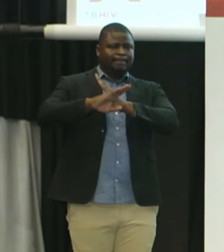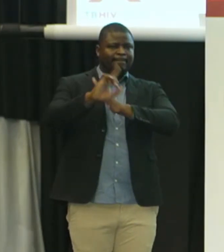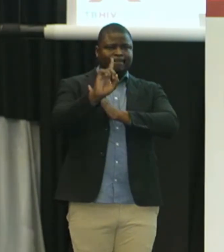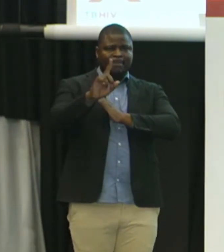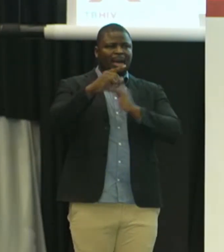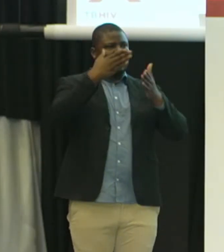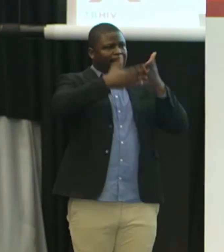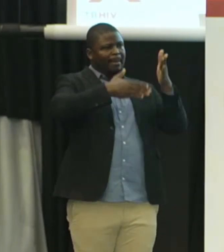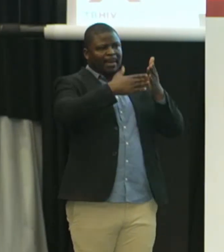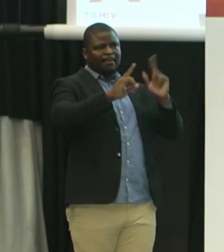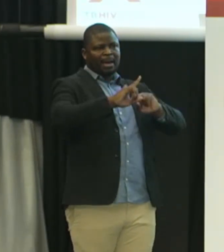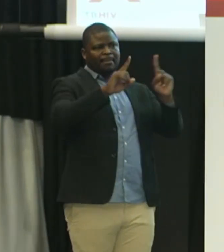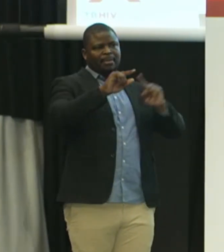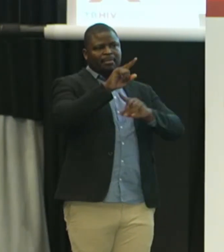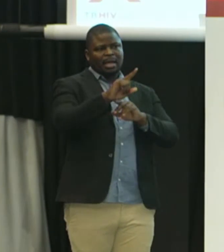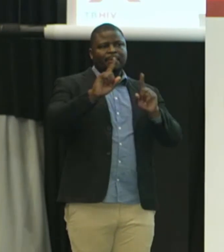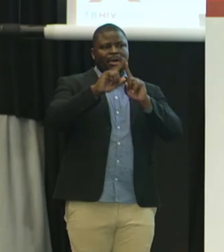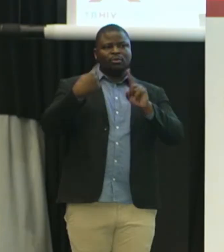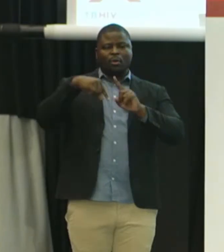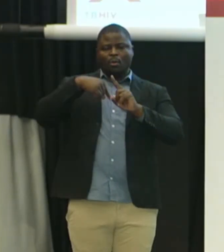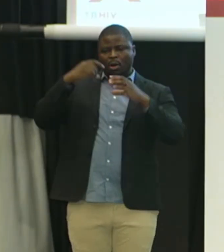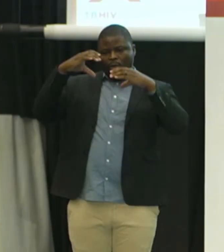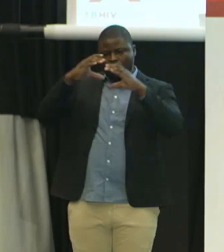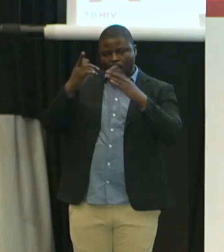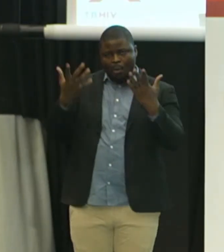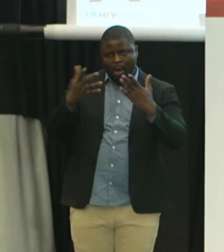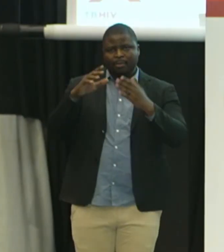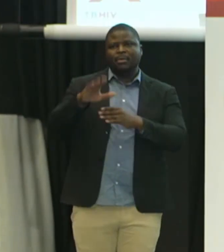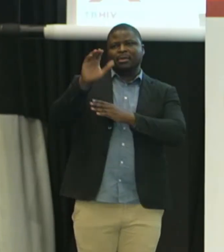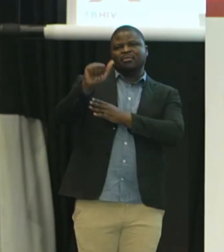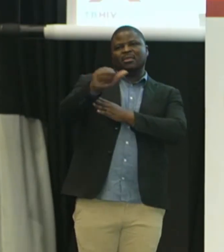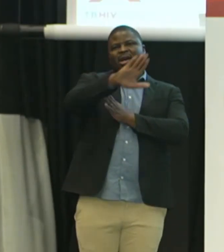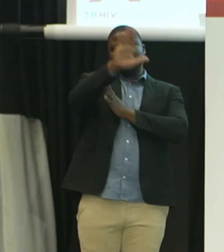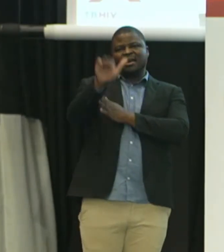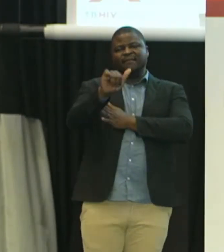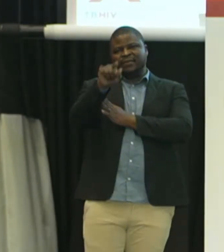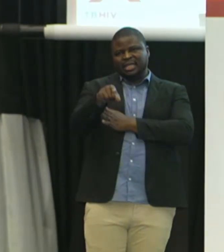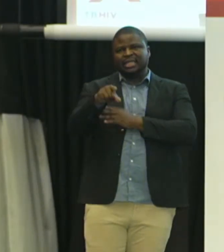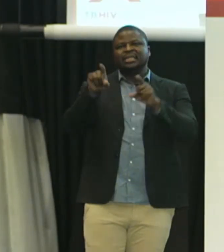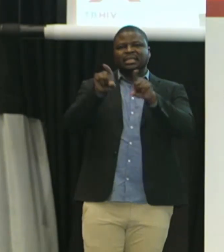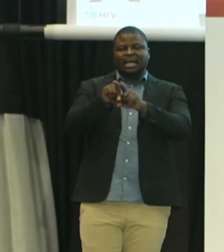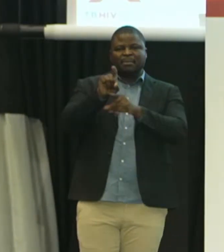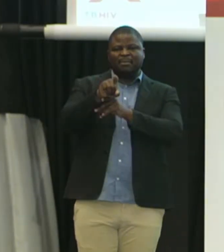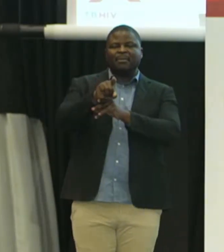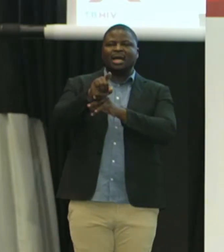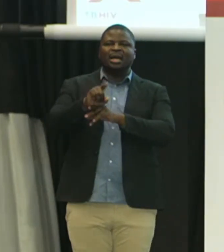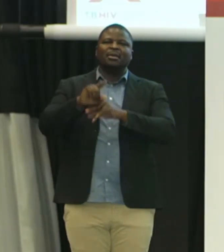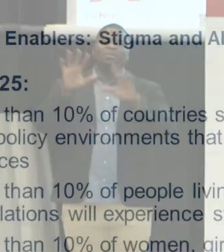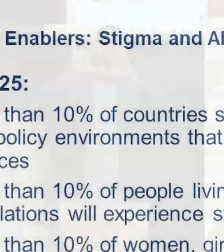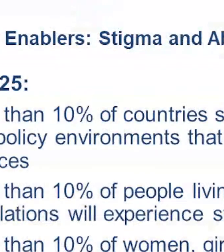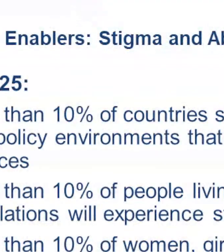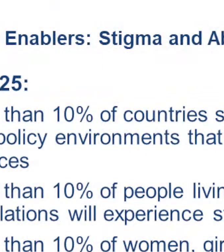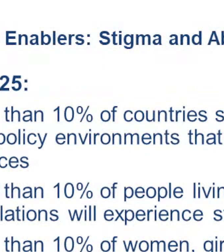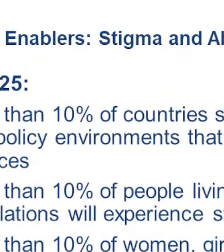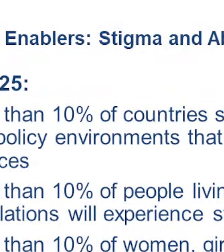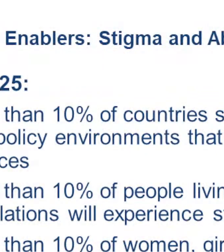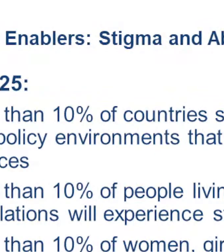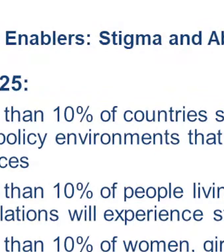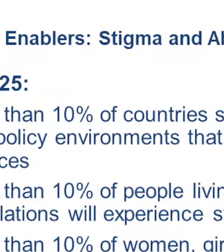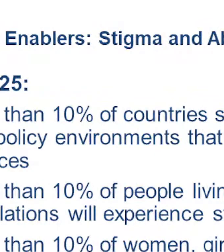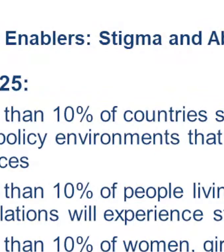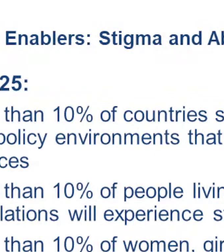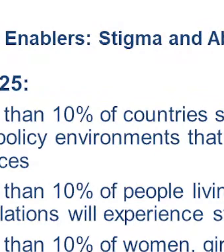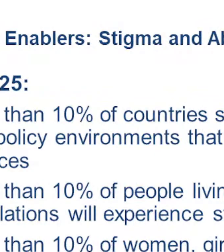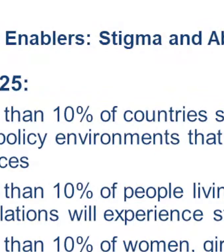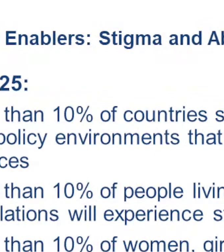the rest of sub-Saharan Africa, or the world, we're very far from that. Less than 10% of people living with HIV